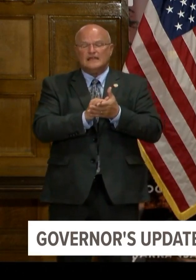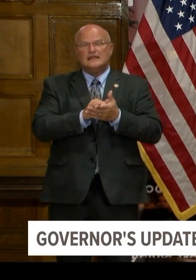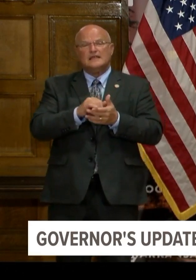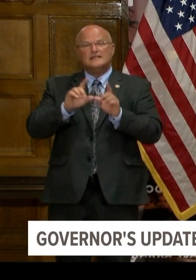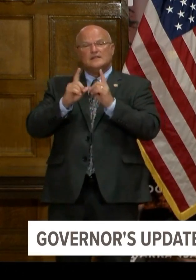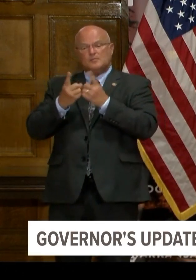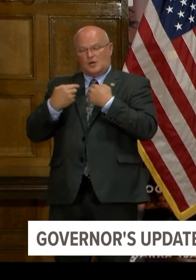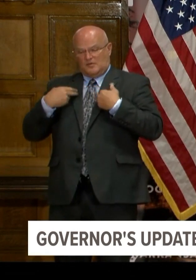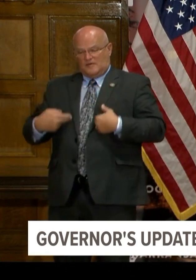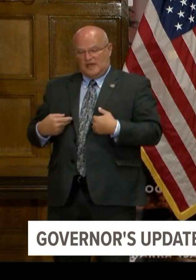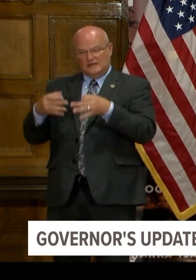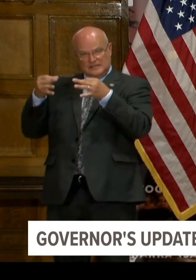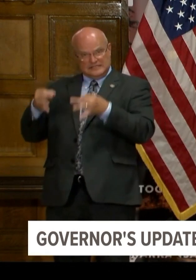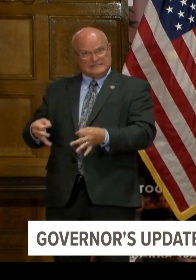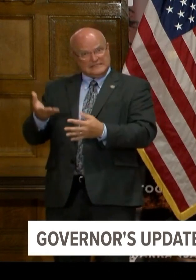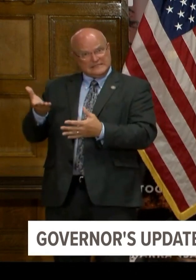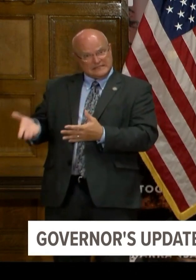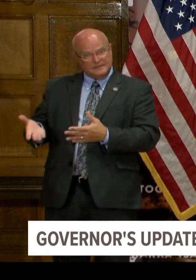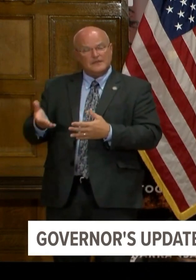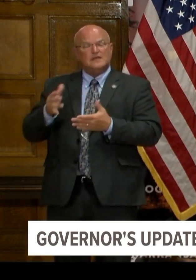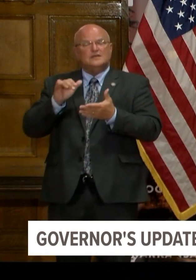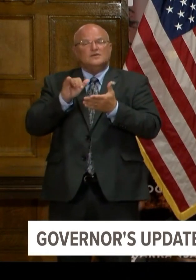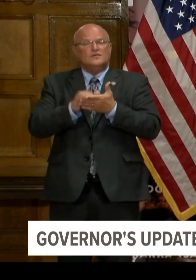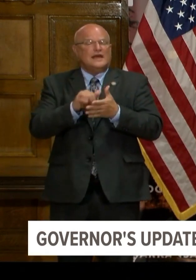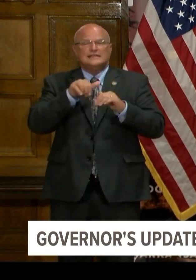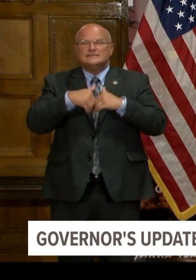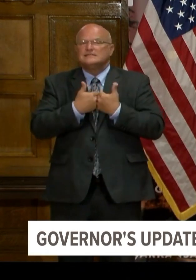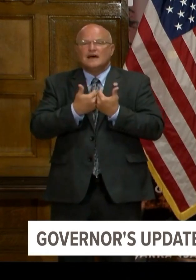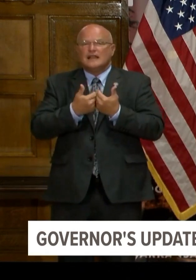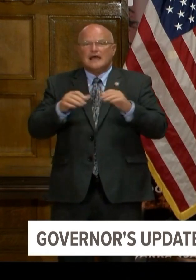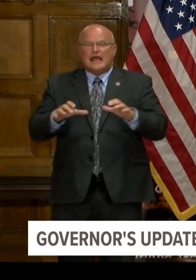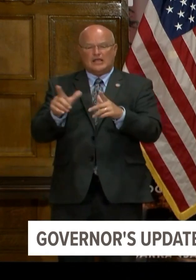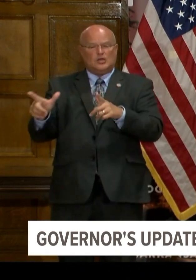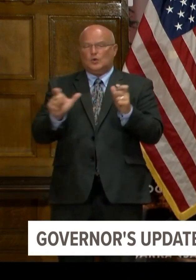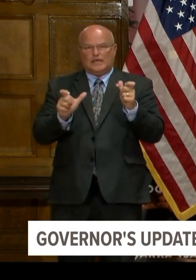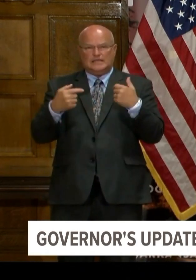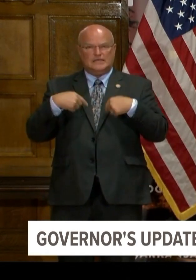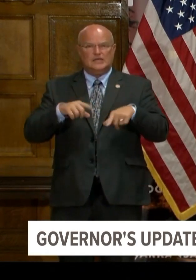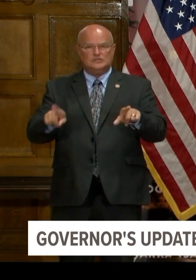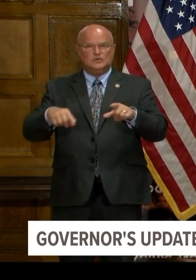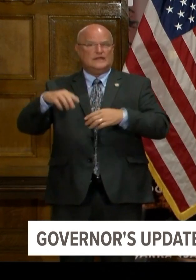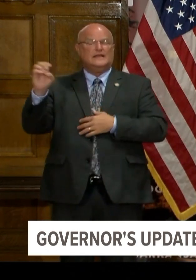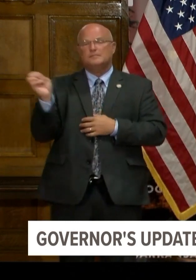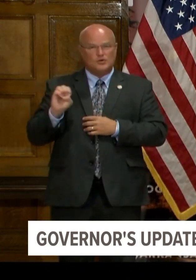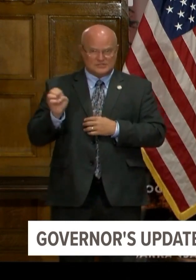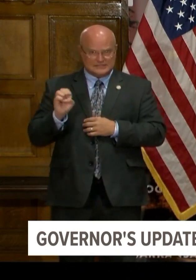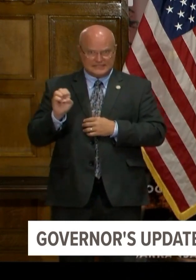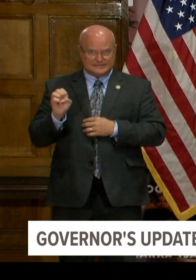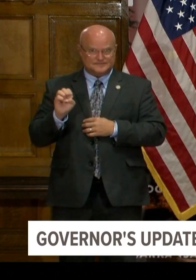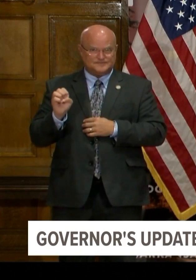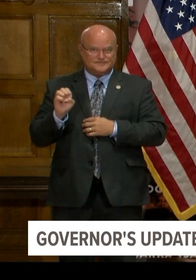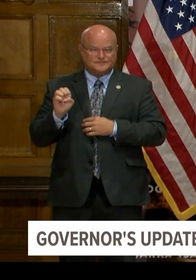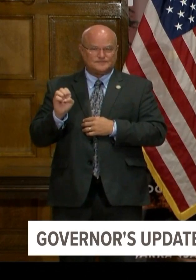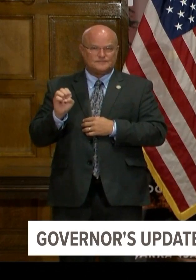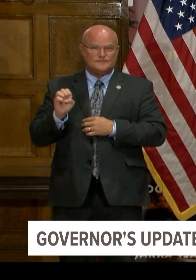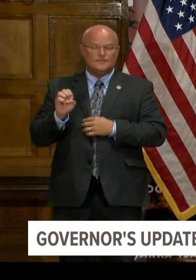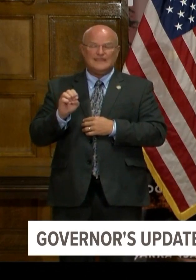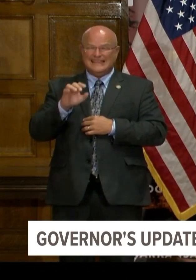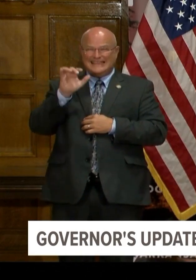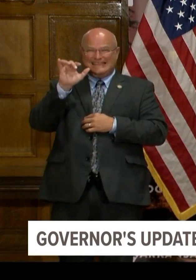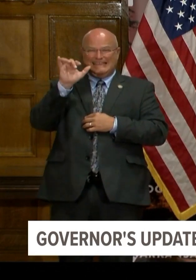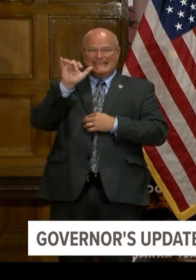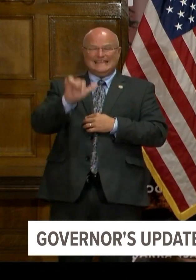of Health. And so that is not how to act quickly during an emergency. Those